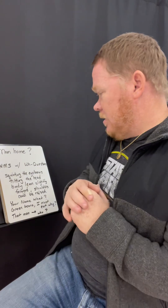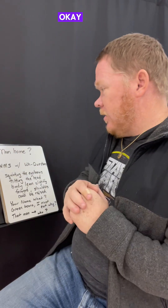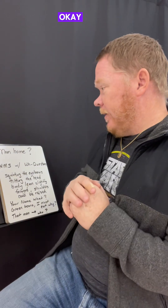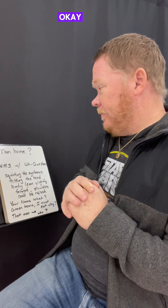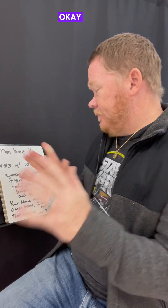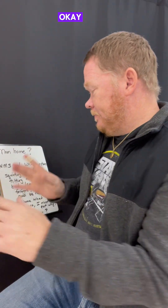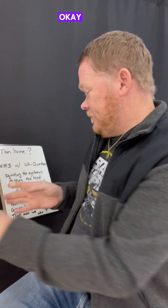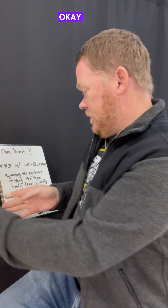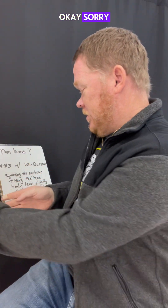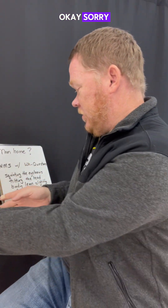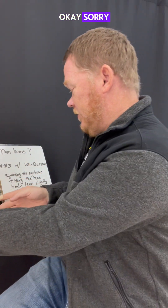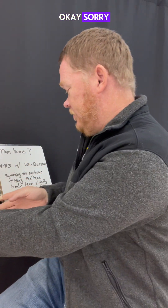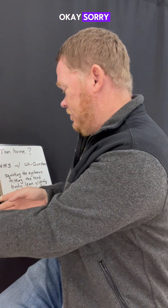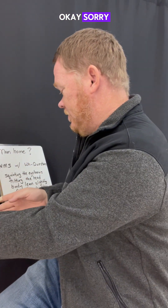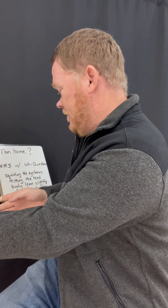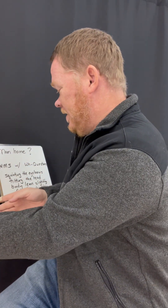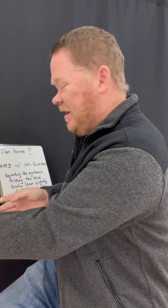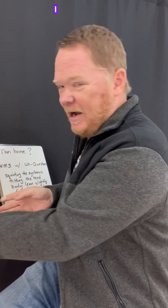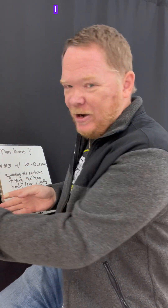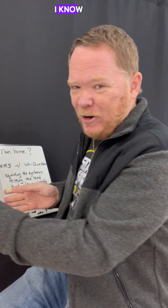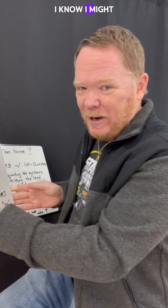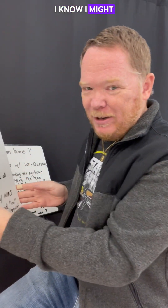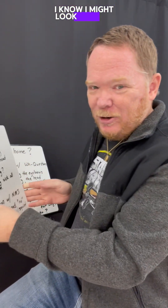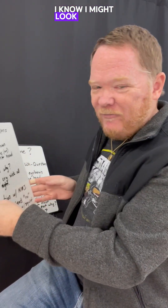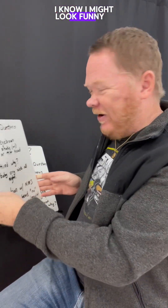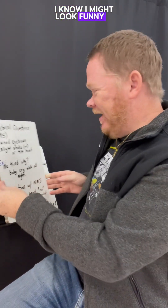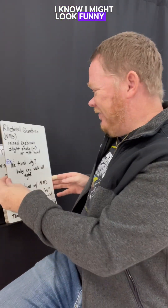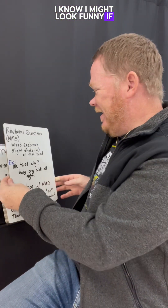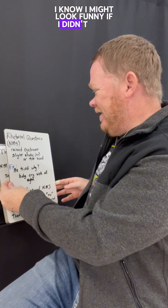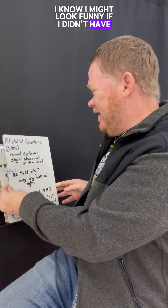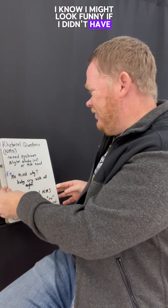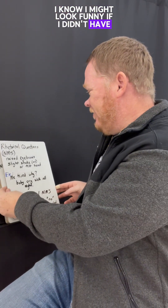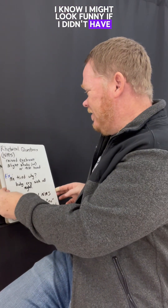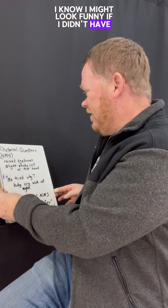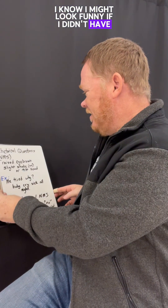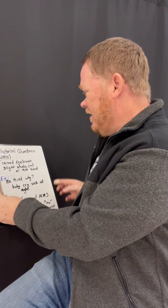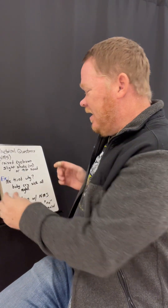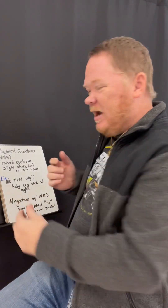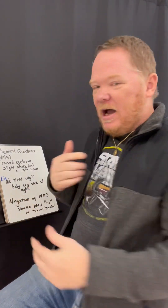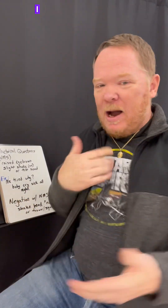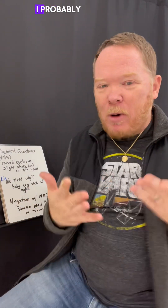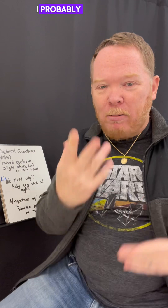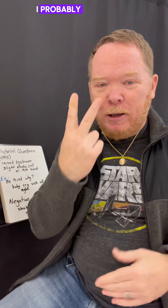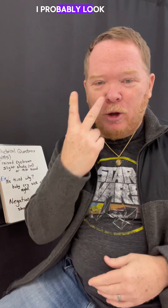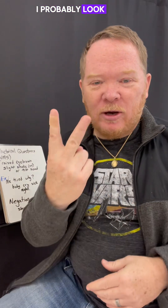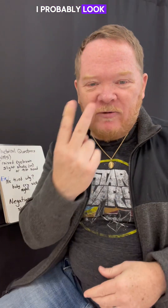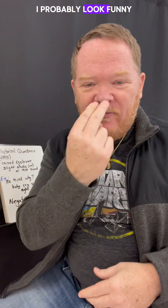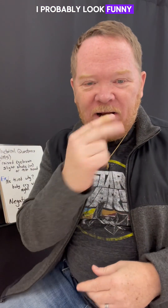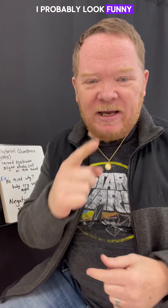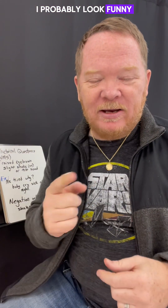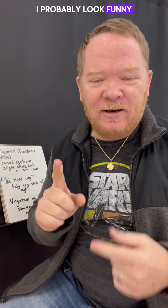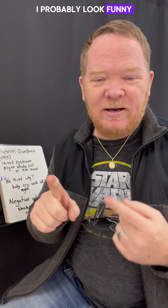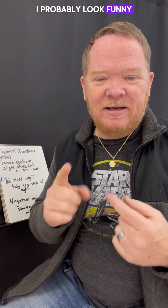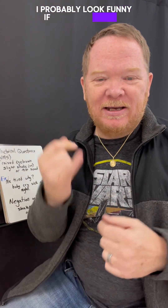Okay, sorry. I know I might look funny if I didn't have. I probably look funny if